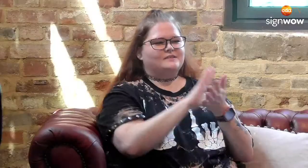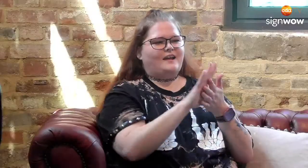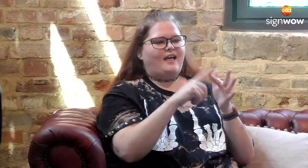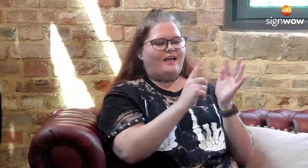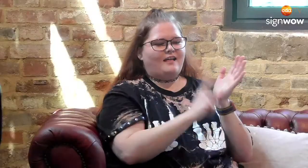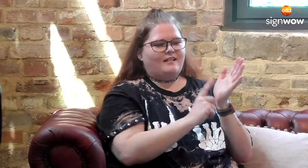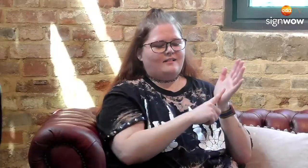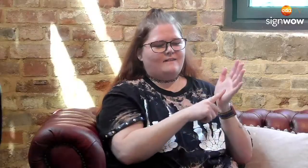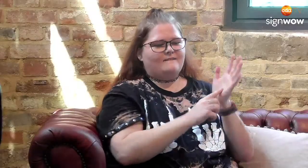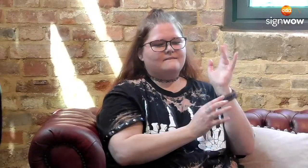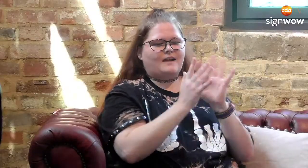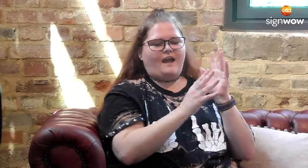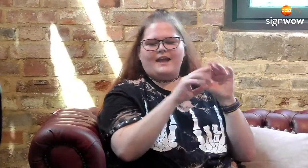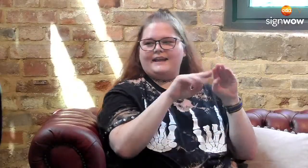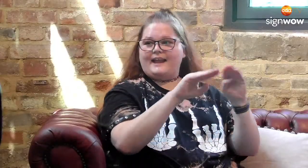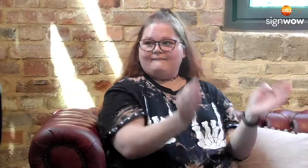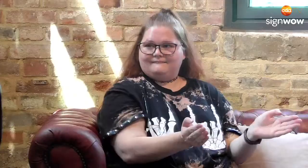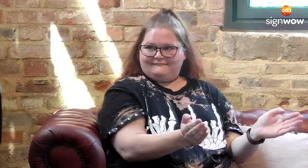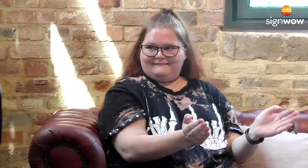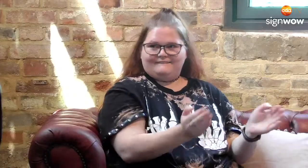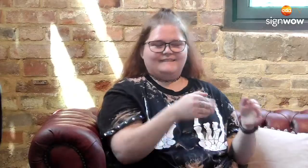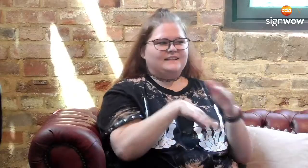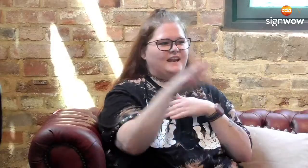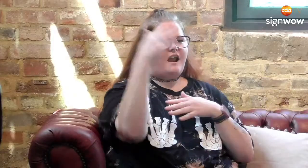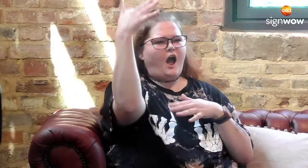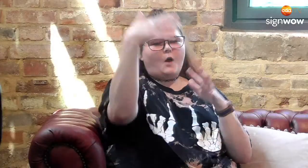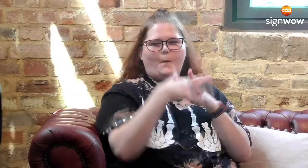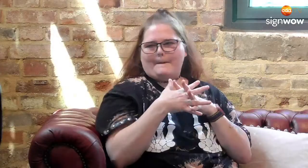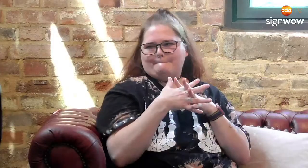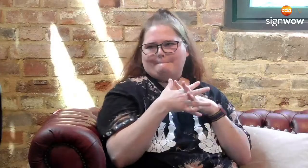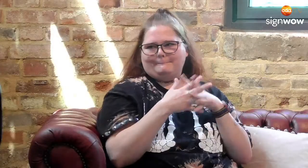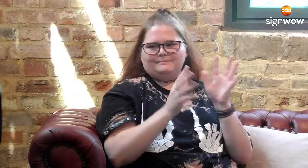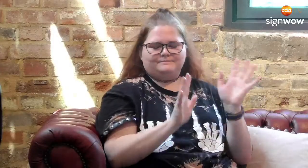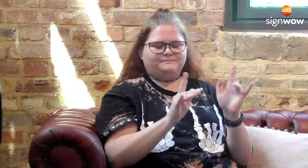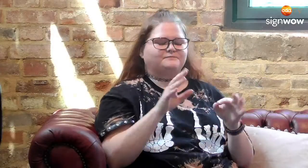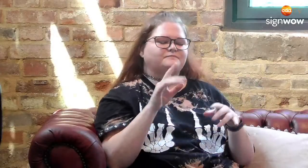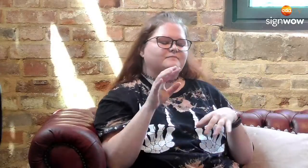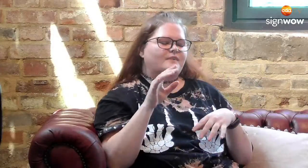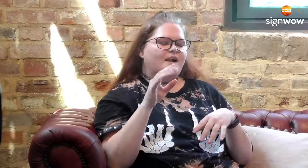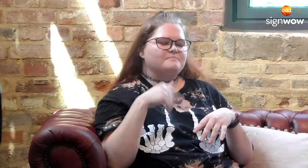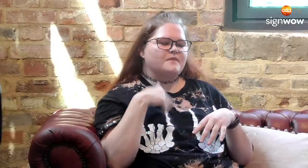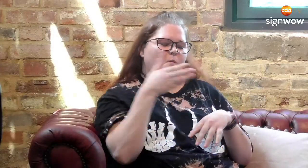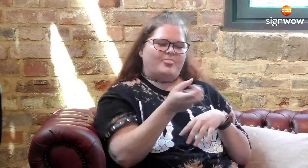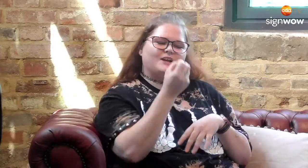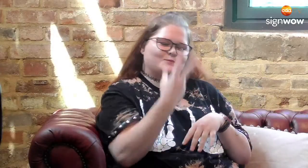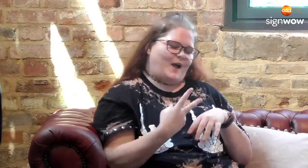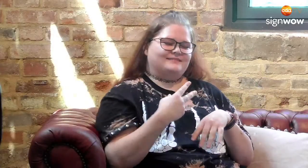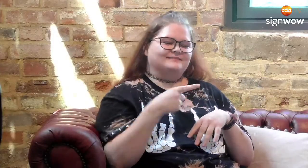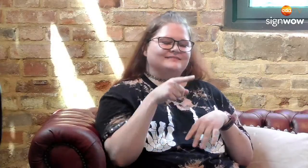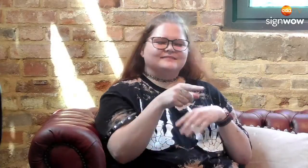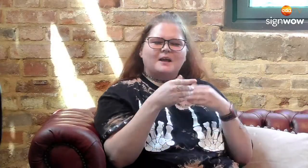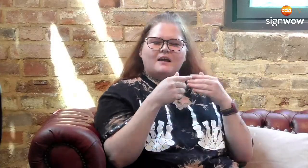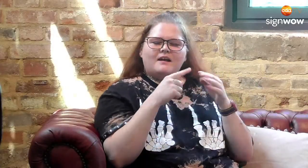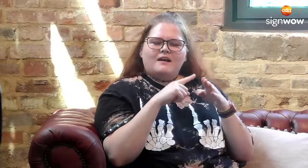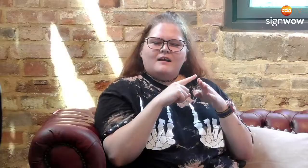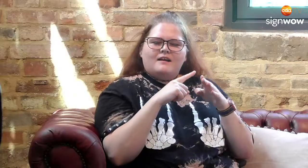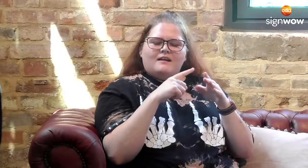So there's one place I can think of called Hell's Fire Cave, and that's over in High Wycombe. I've been there